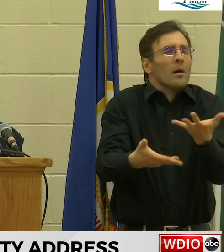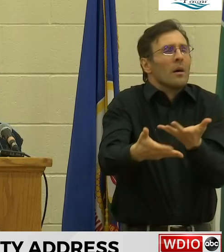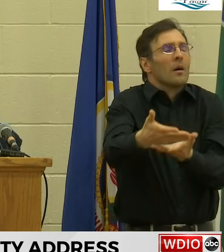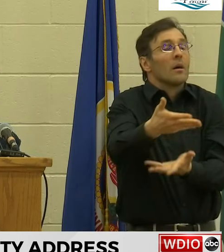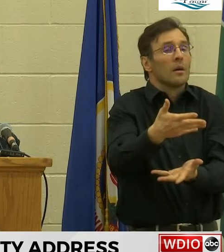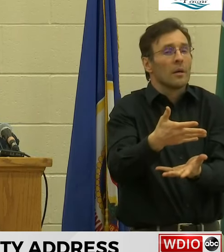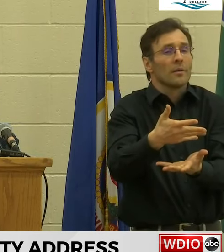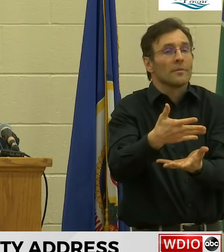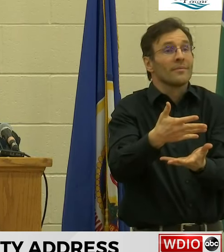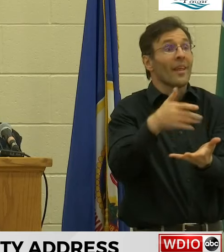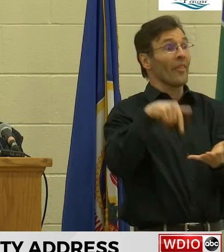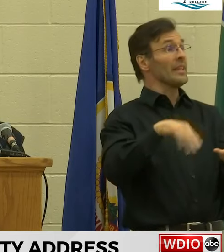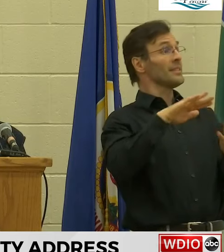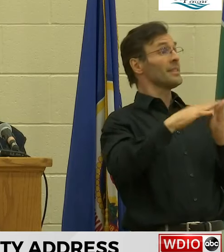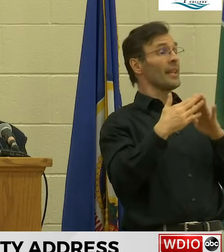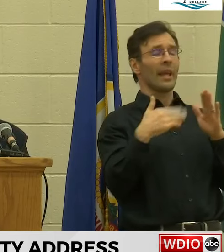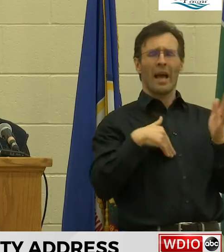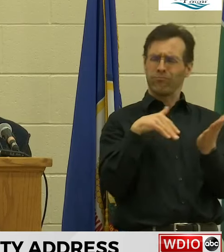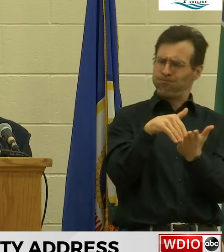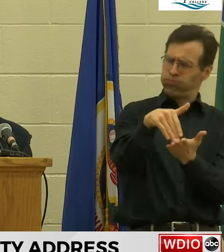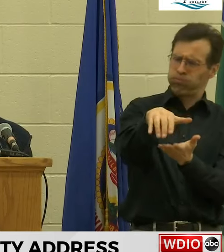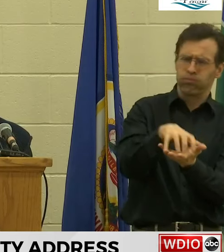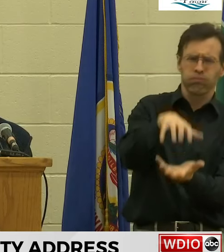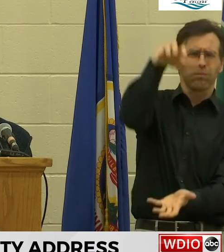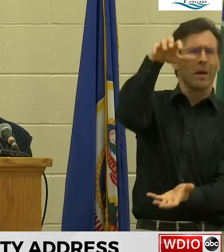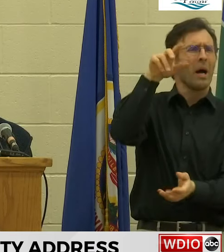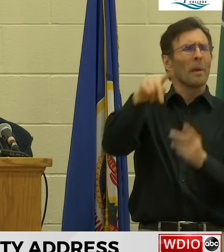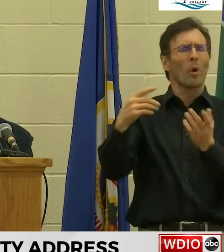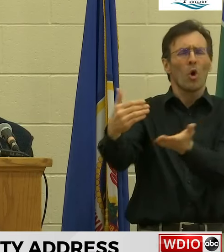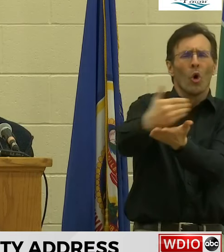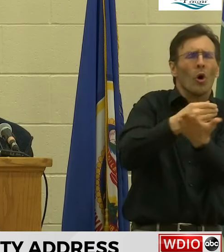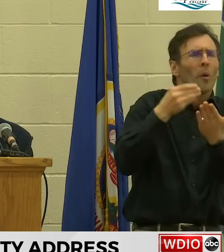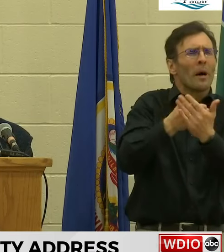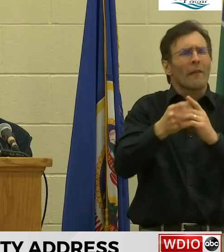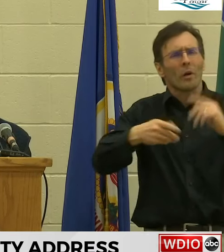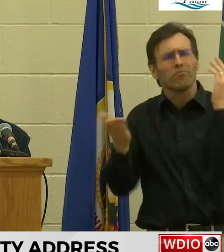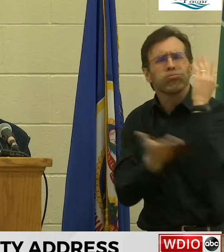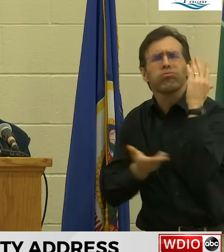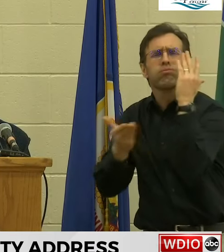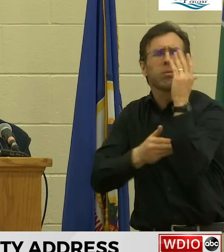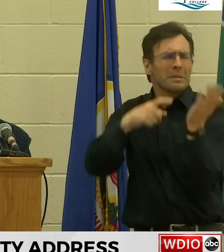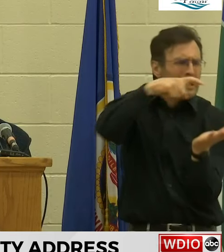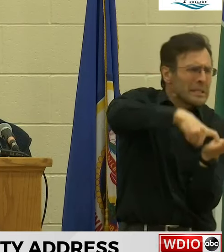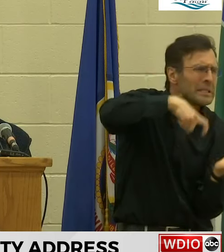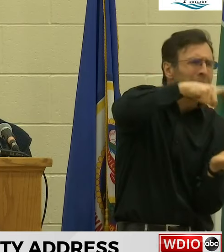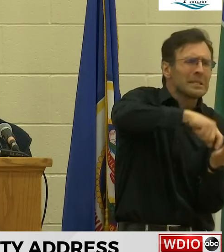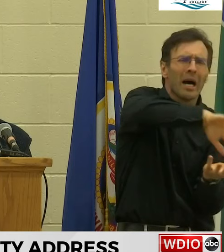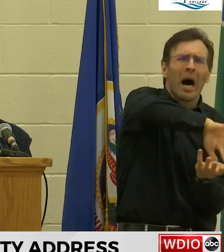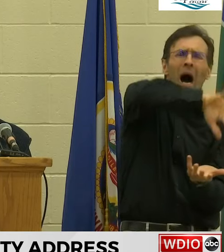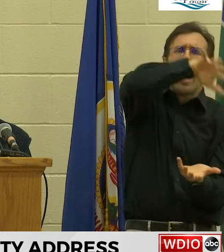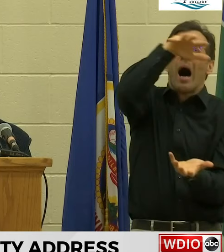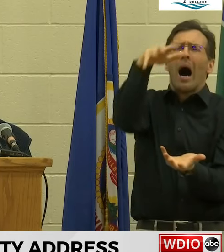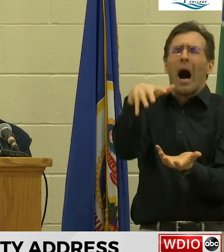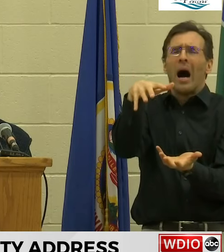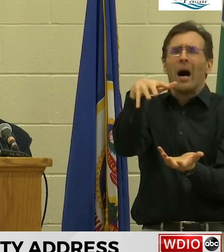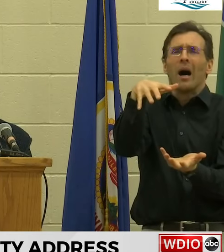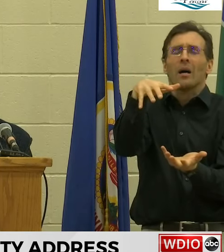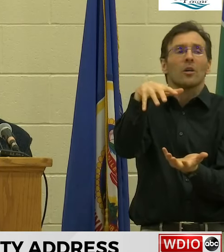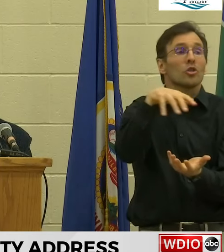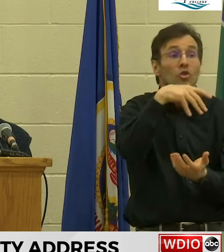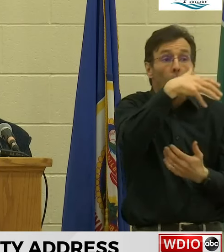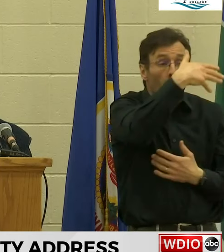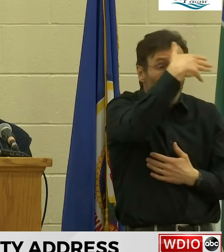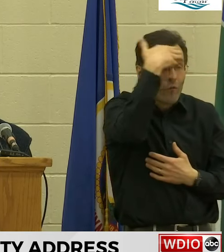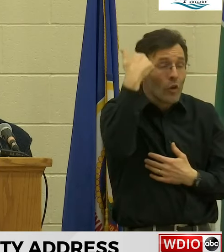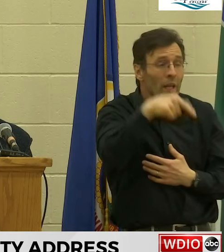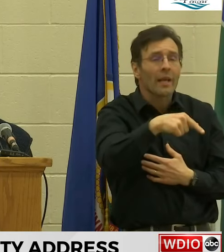of millionaires, titan of timber and ore, let us not forget the child